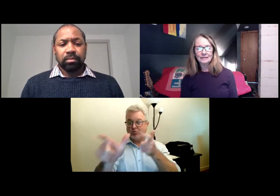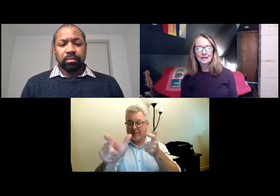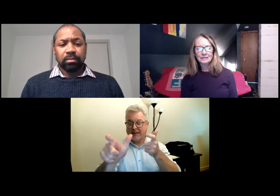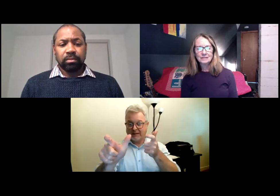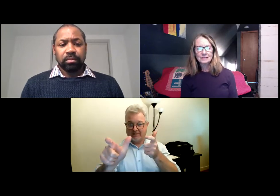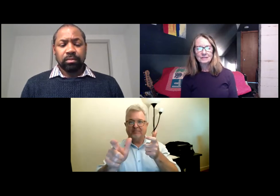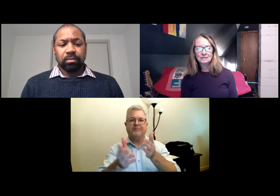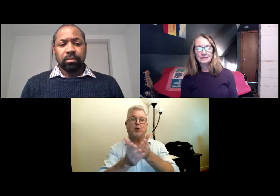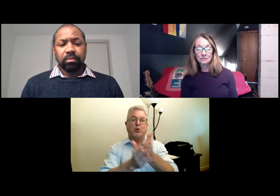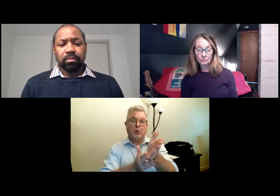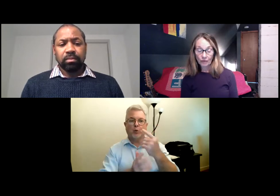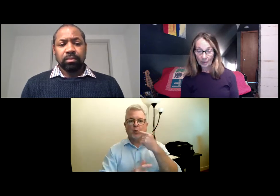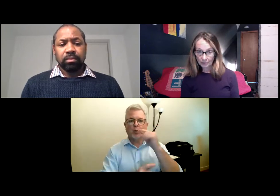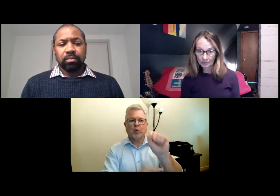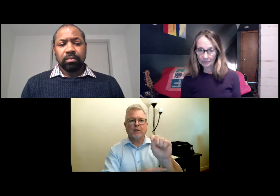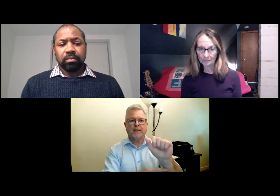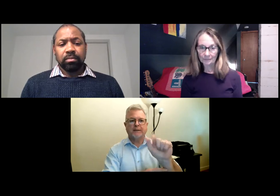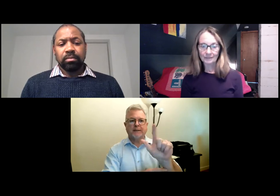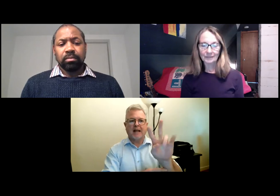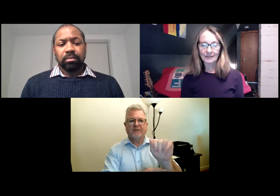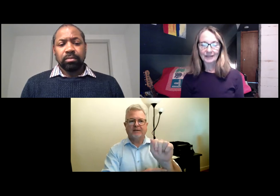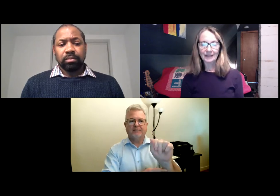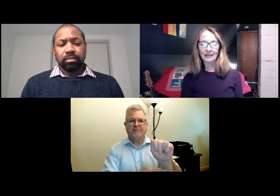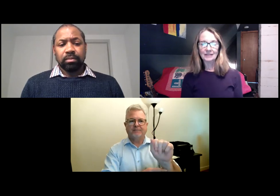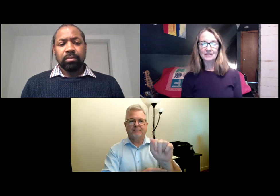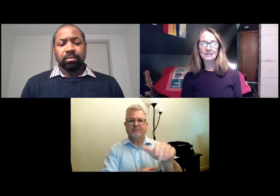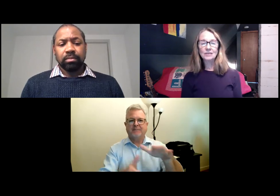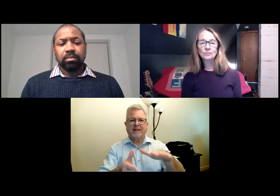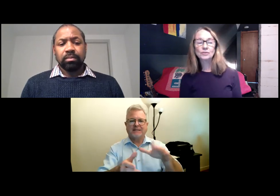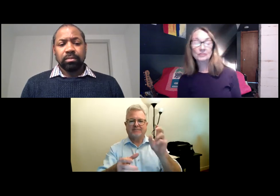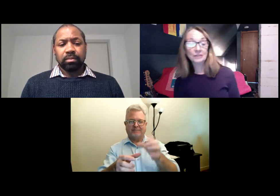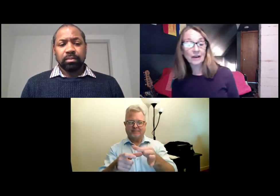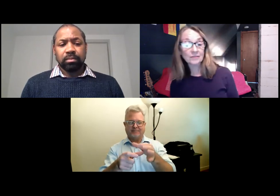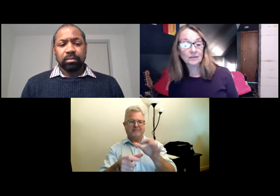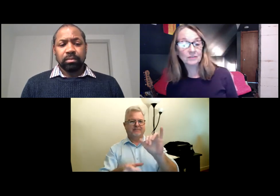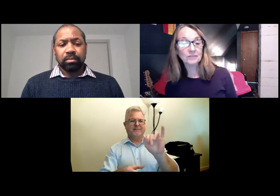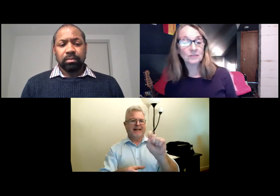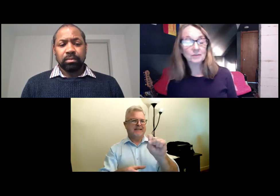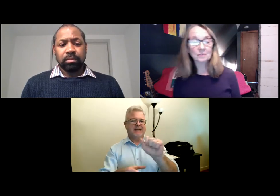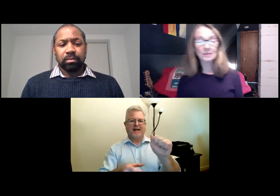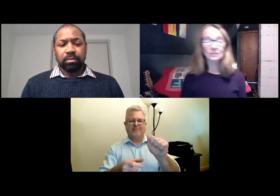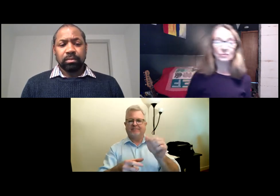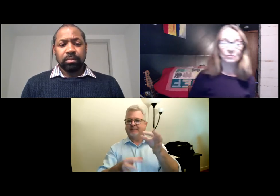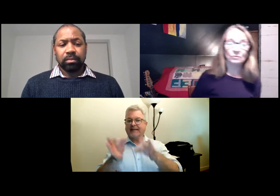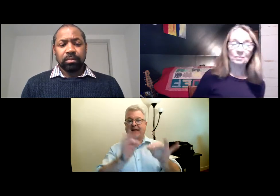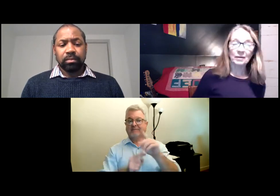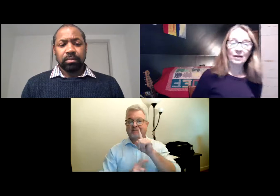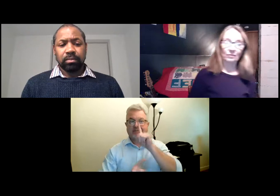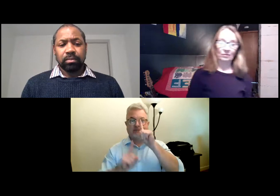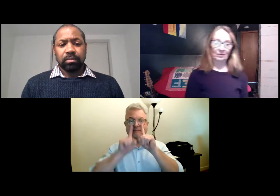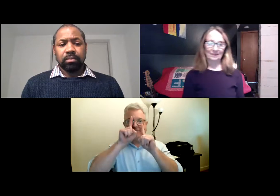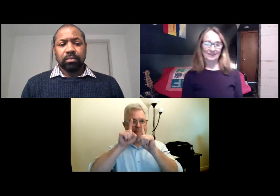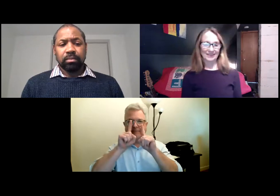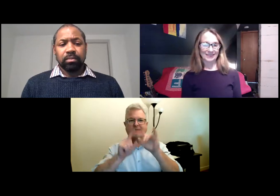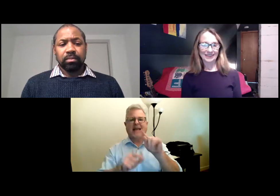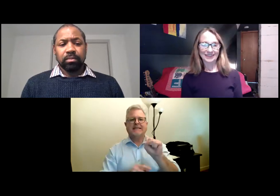And that test is rapid, and it's done through your saliva. So it's administered through the